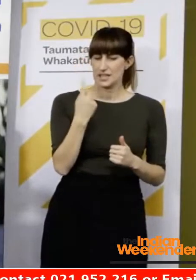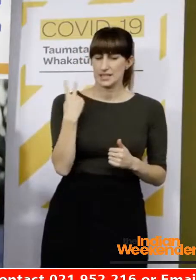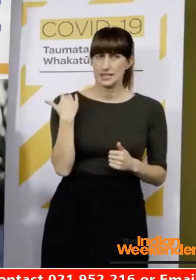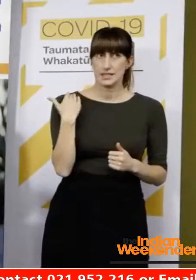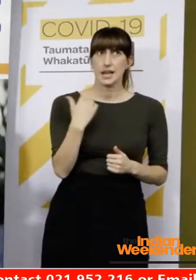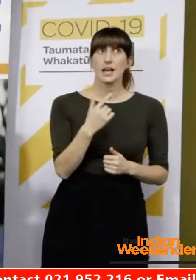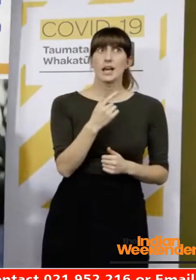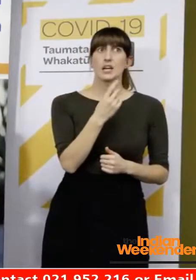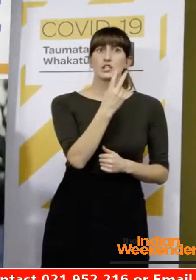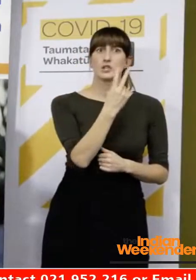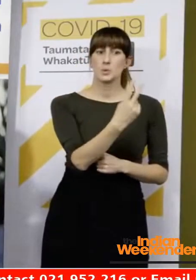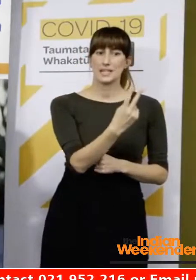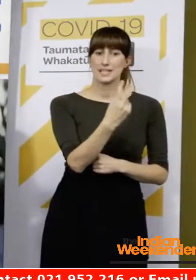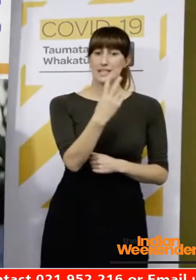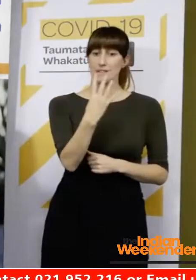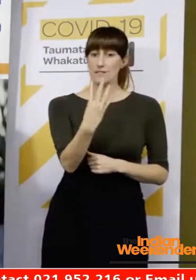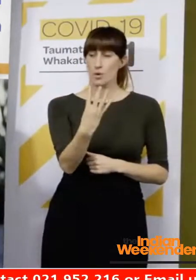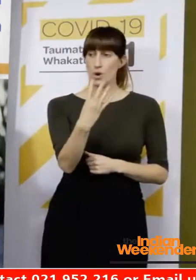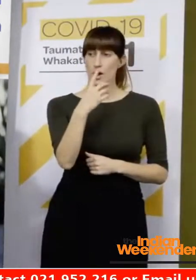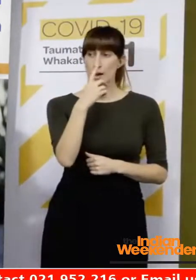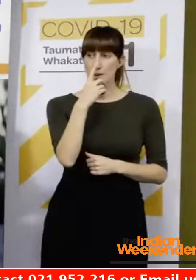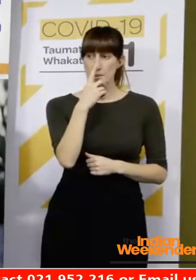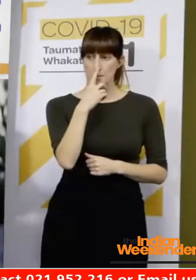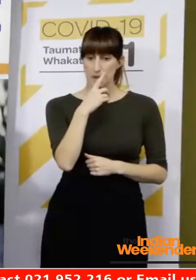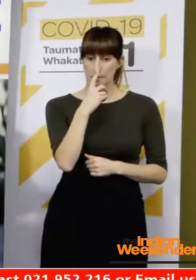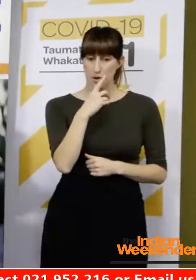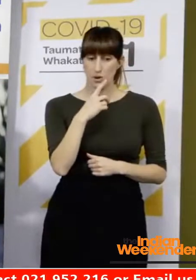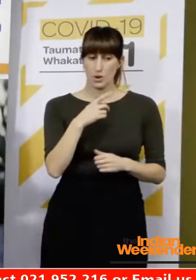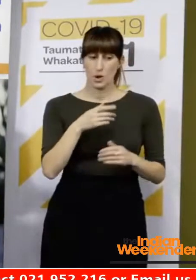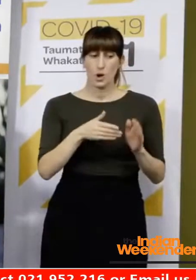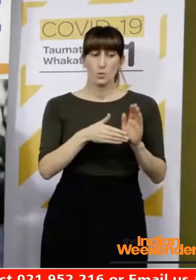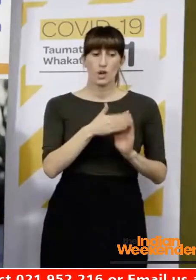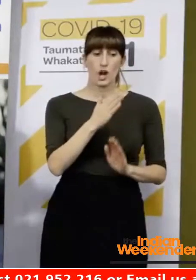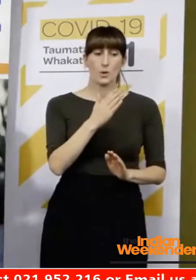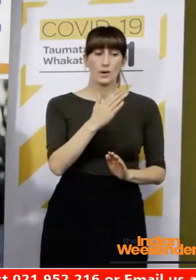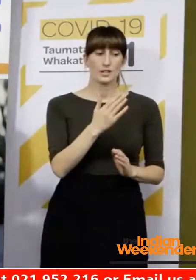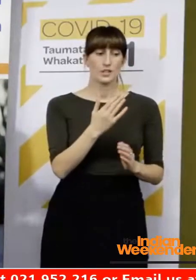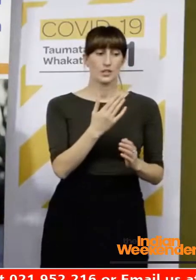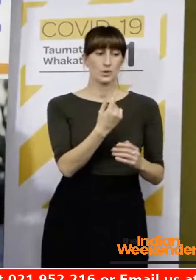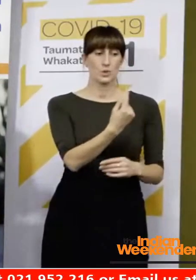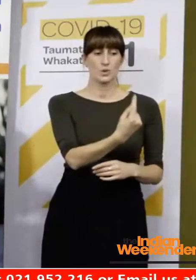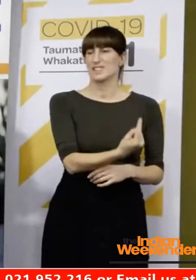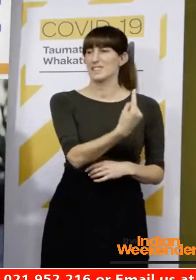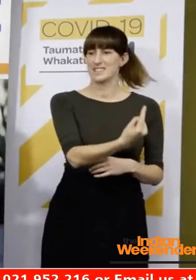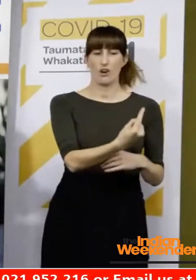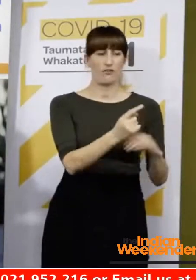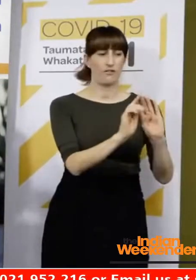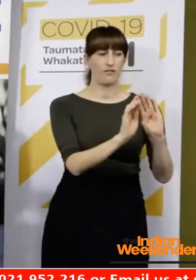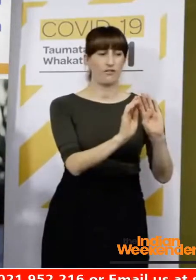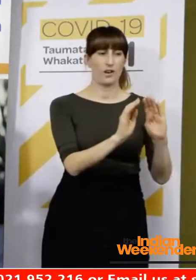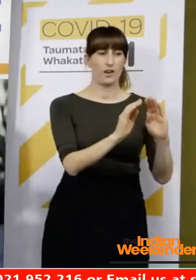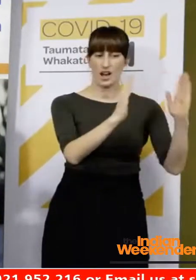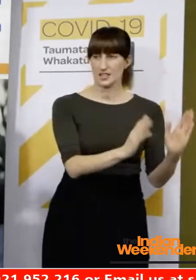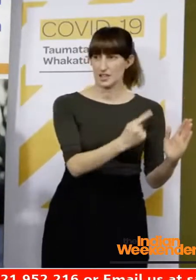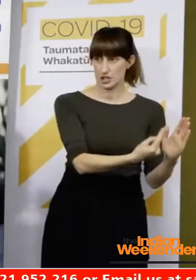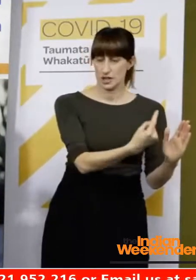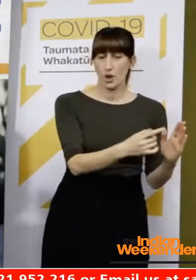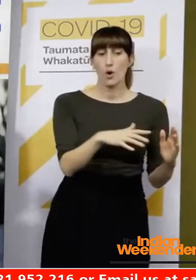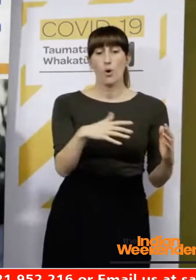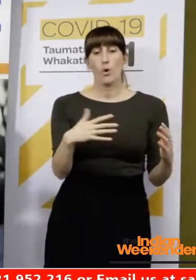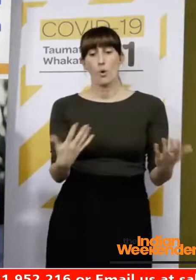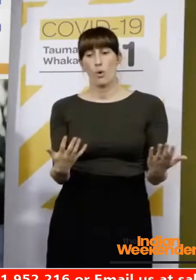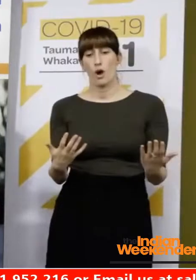and people are moving more freely around the world than they have in quite some time. Or there are cases then